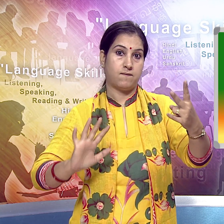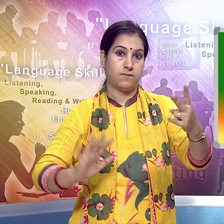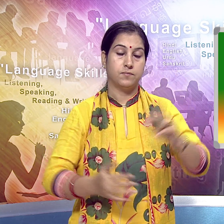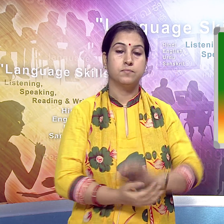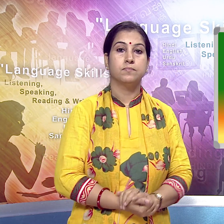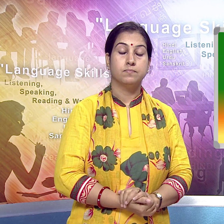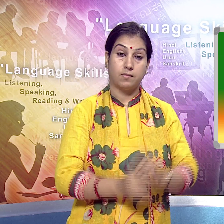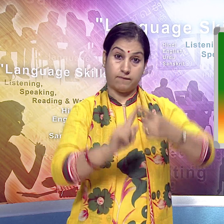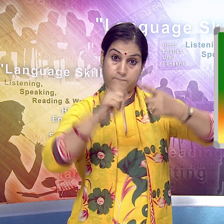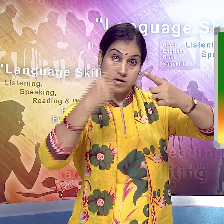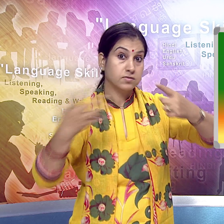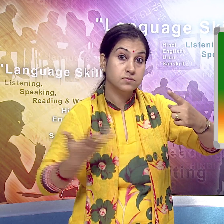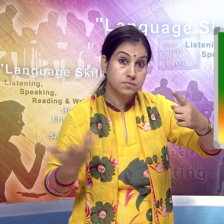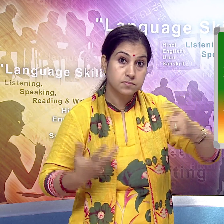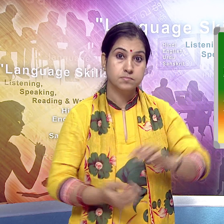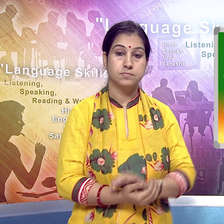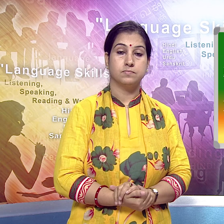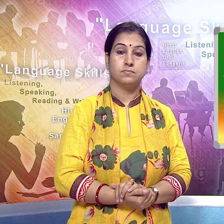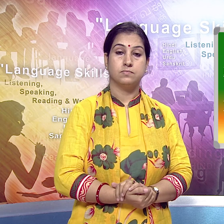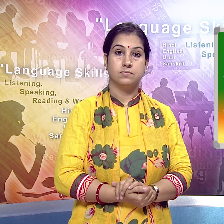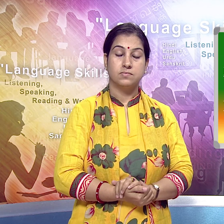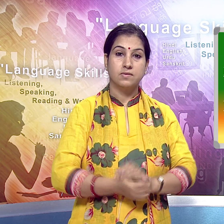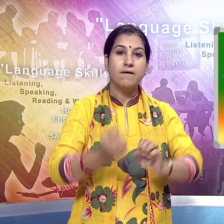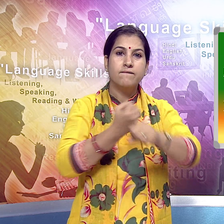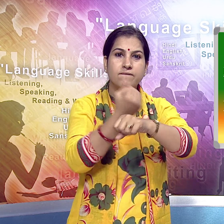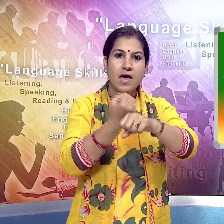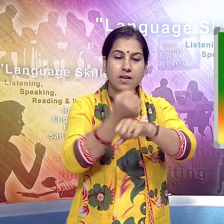The first is fat-soluble